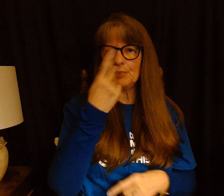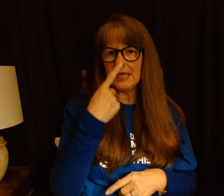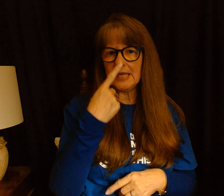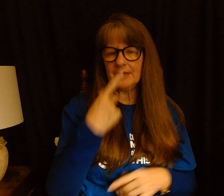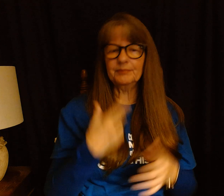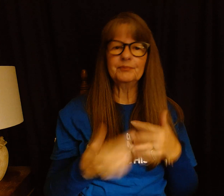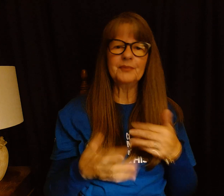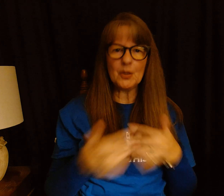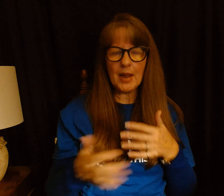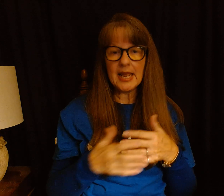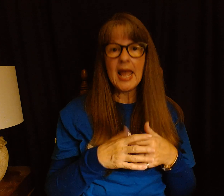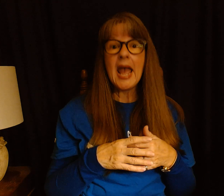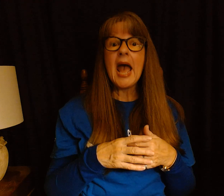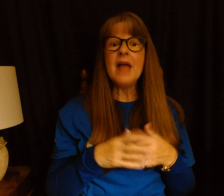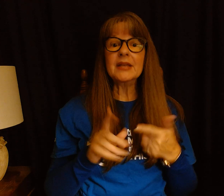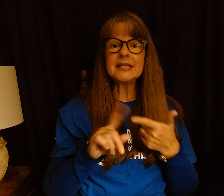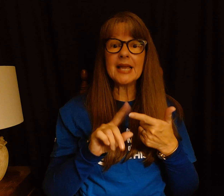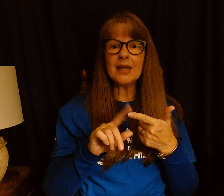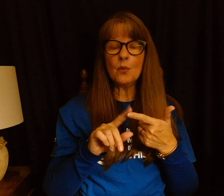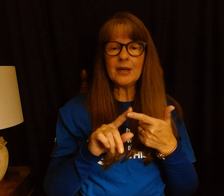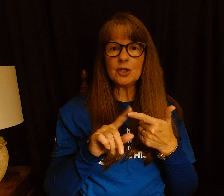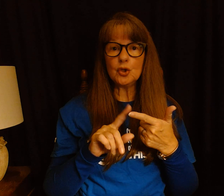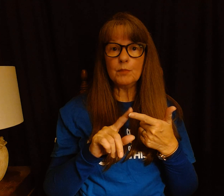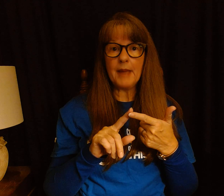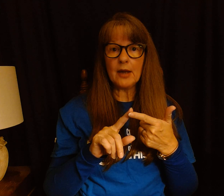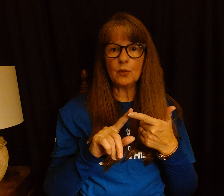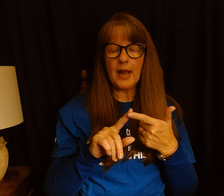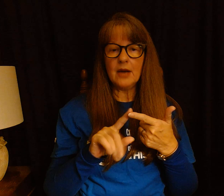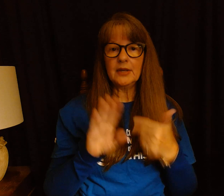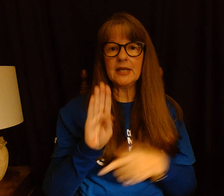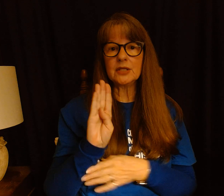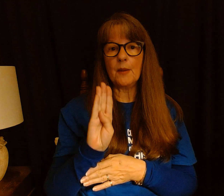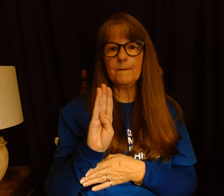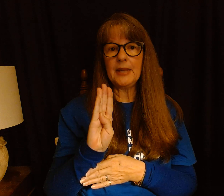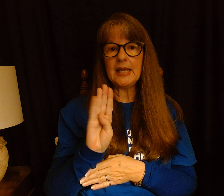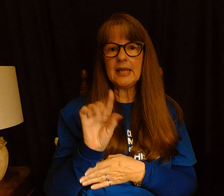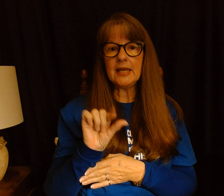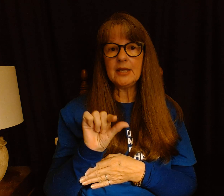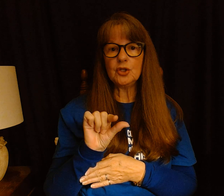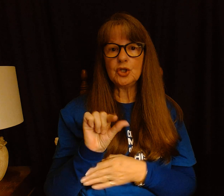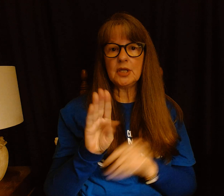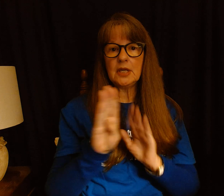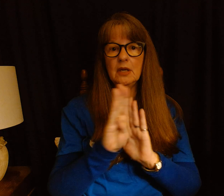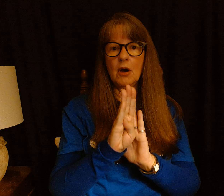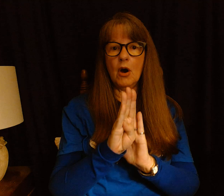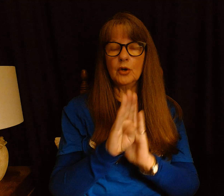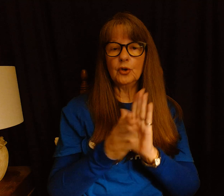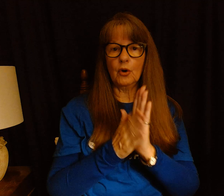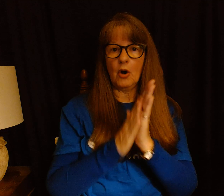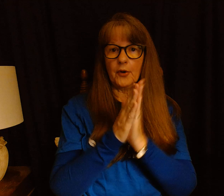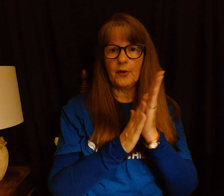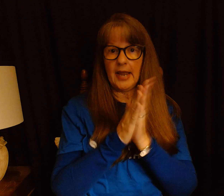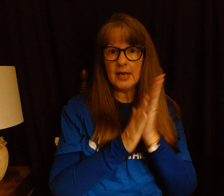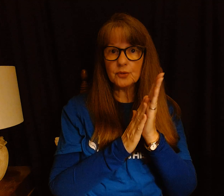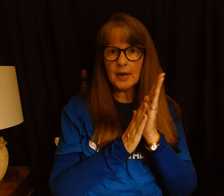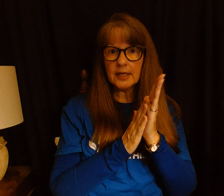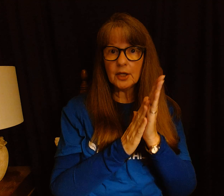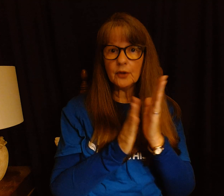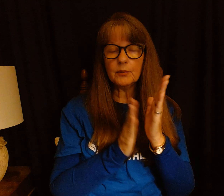pink. Anyway, and the second way to do background is BG on our hand right here. Remember,